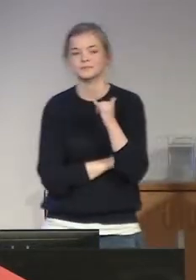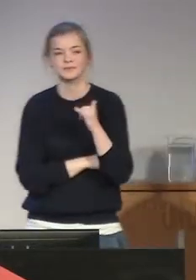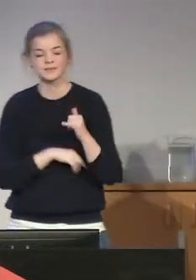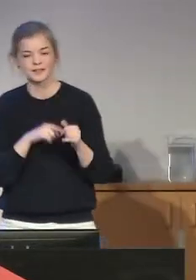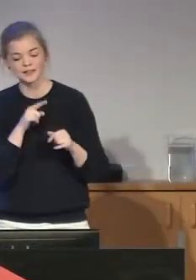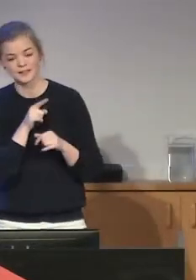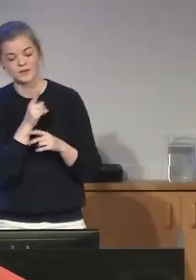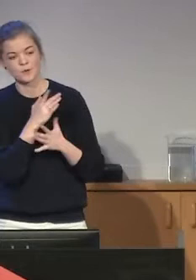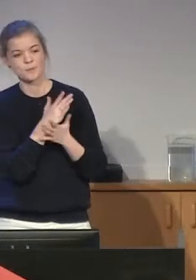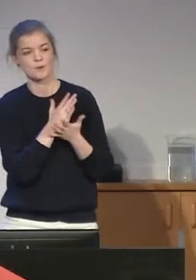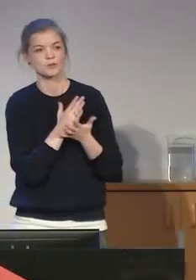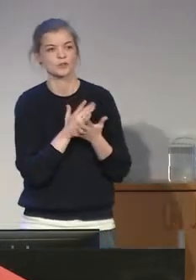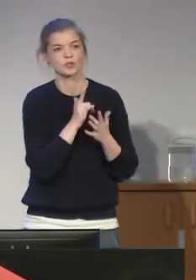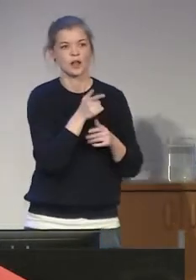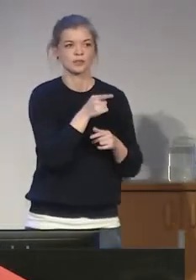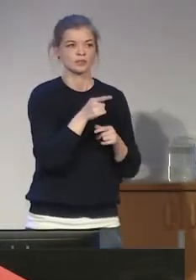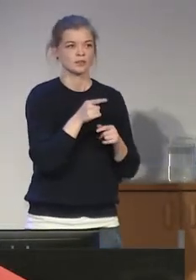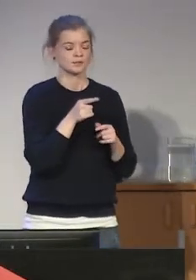Yeah.